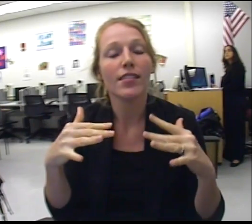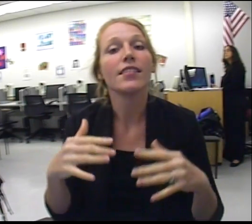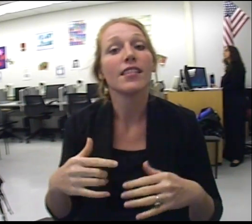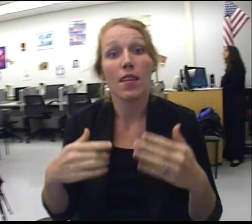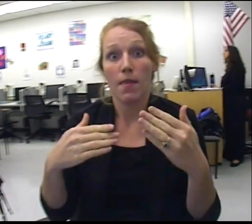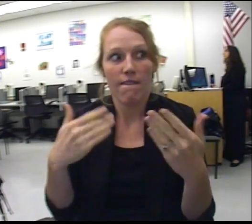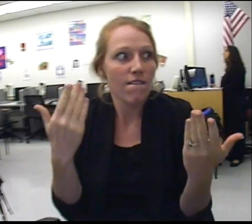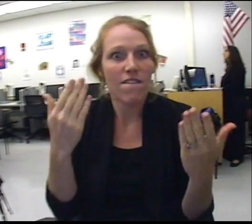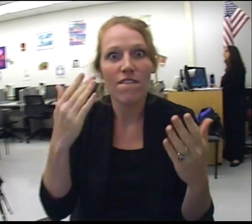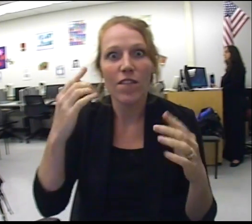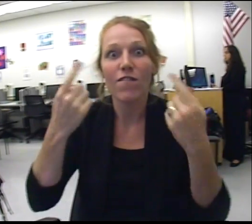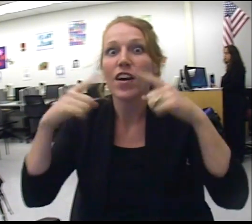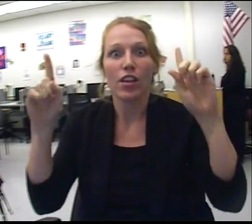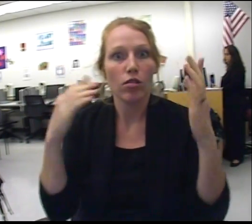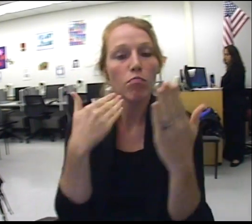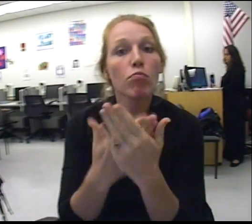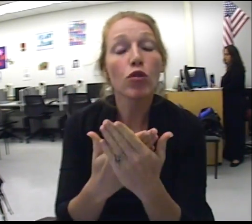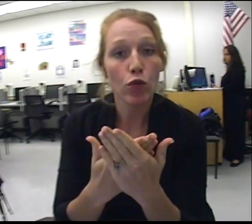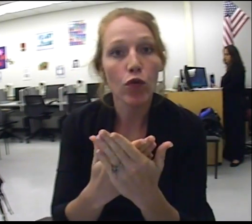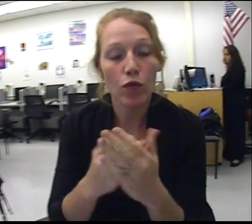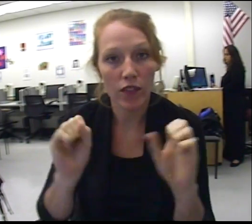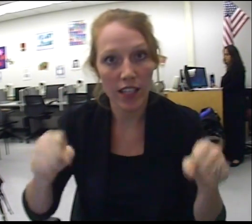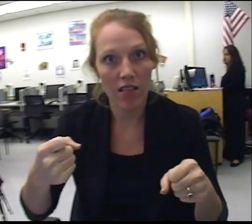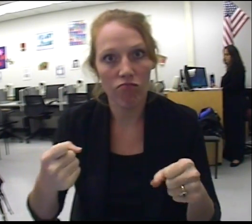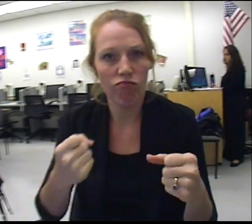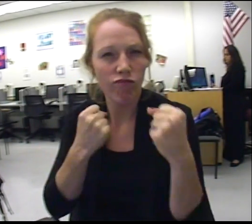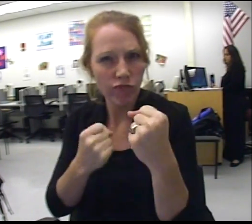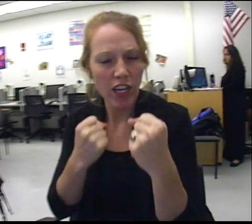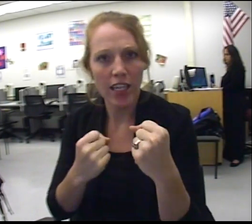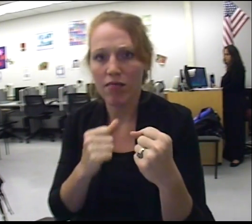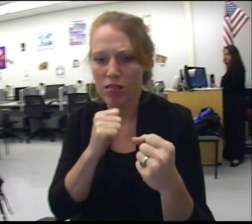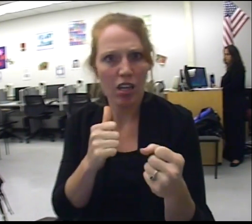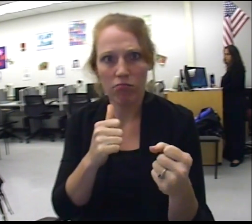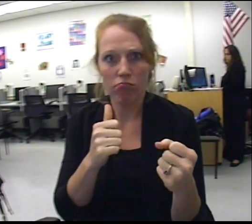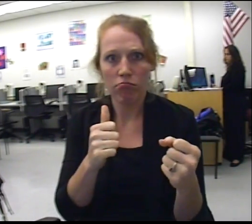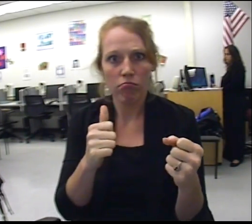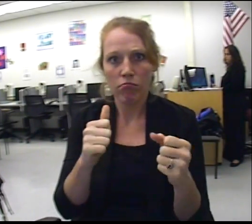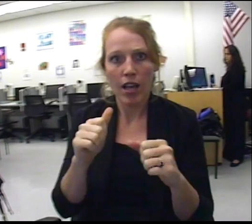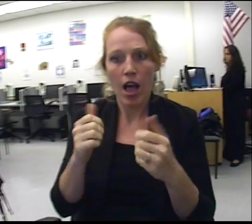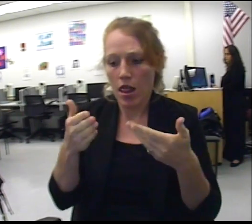fight, and the British aren't going to get this done so easily. Any questions?